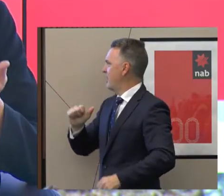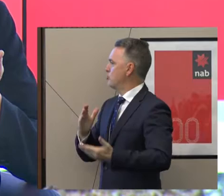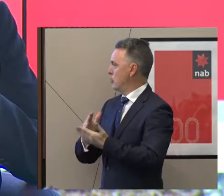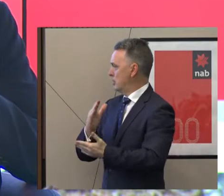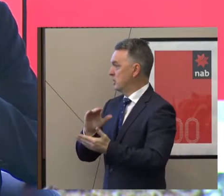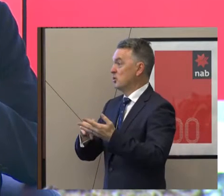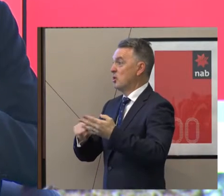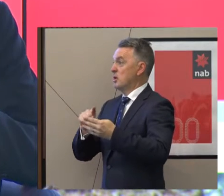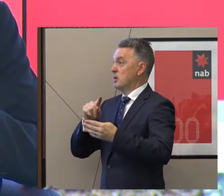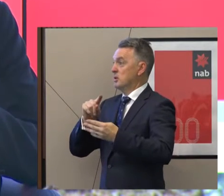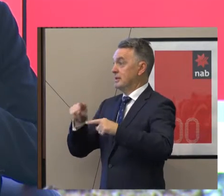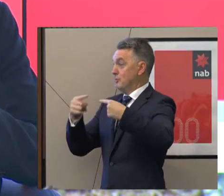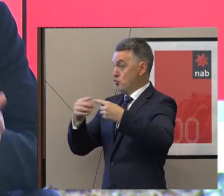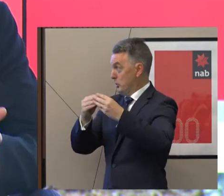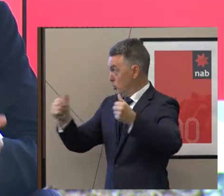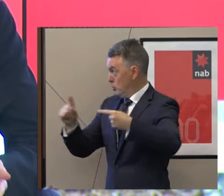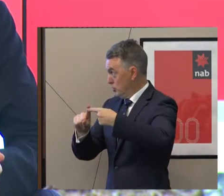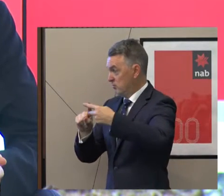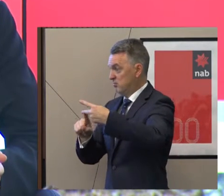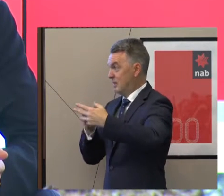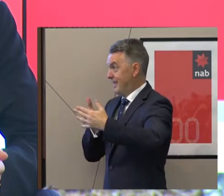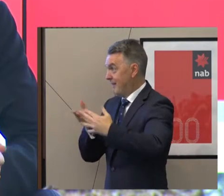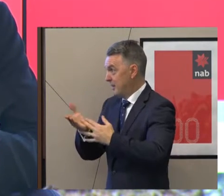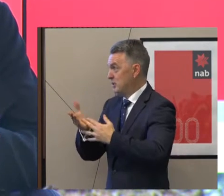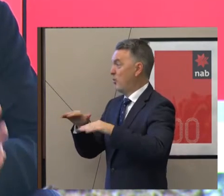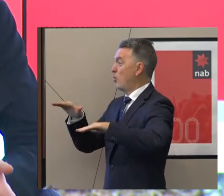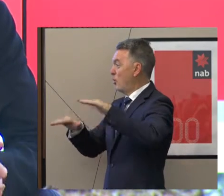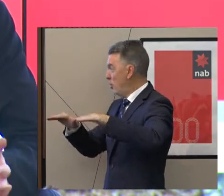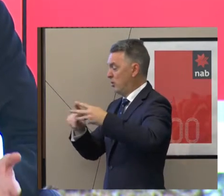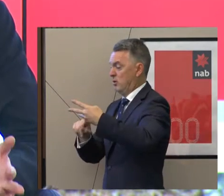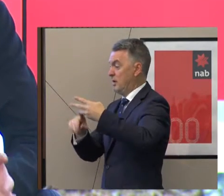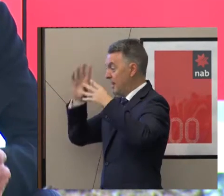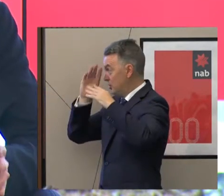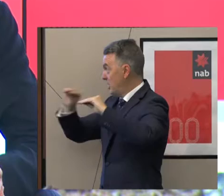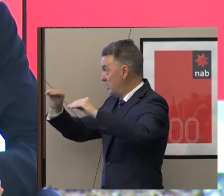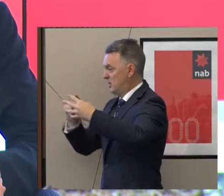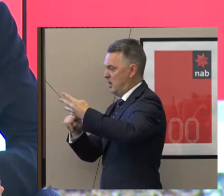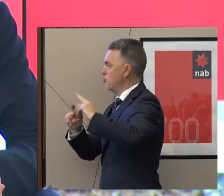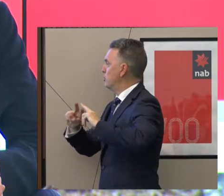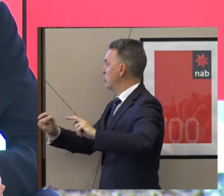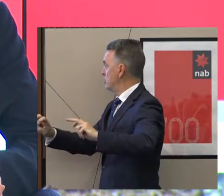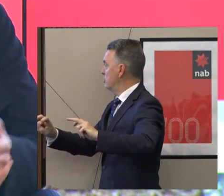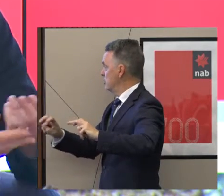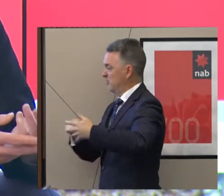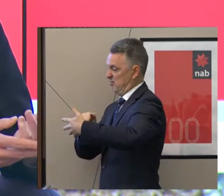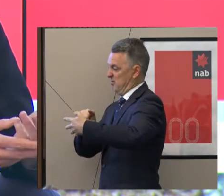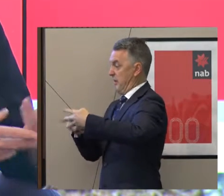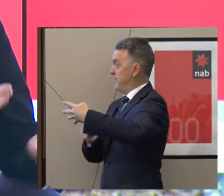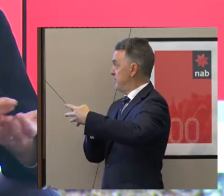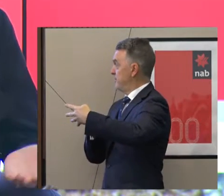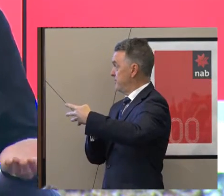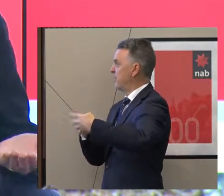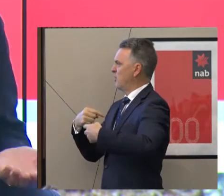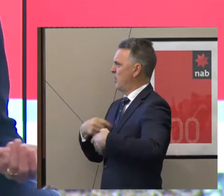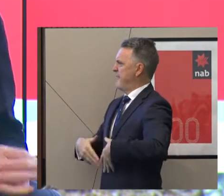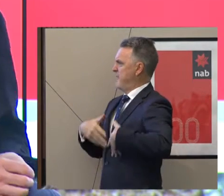dispute resolution, it's the intervention in court cases, our education role and our research role where I think we can